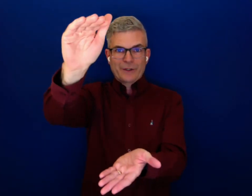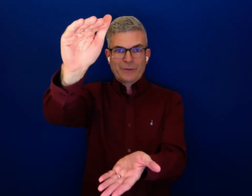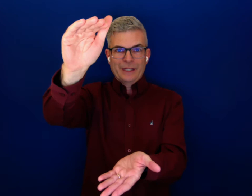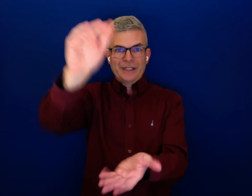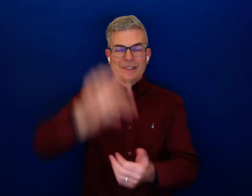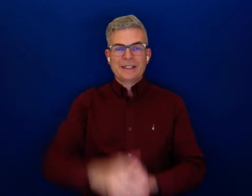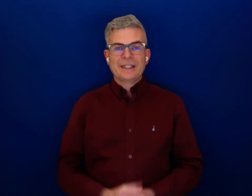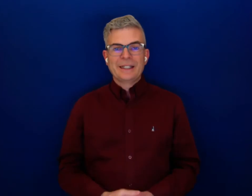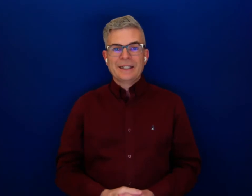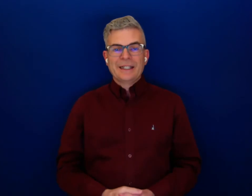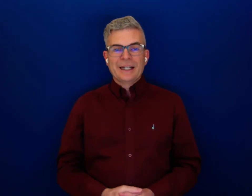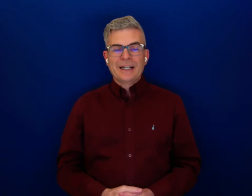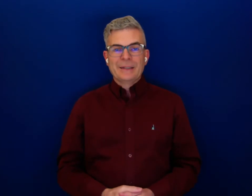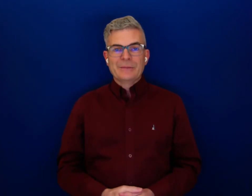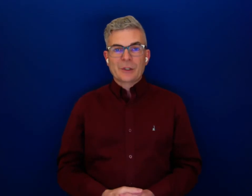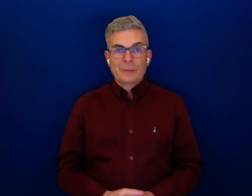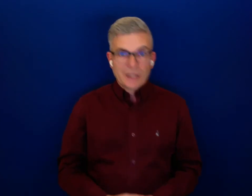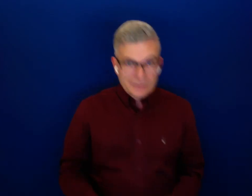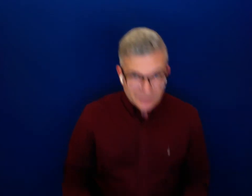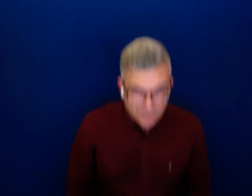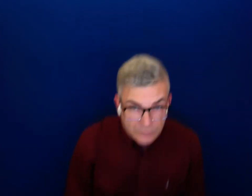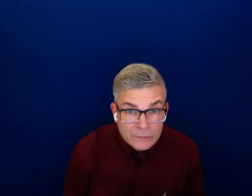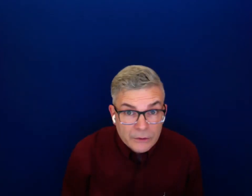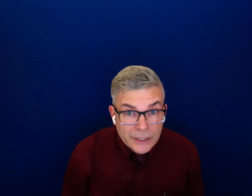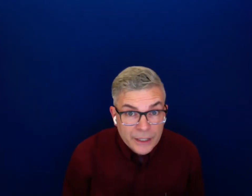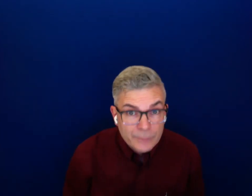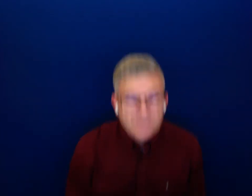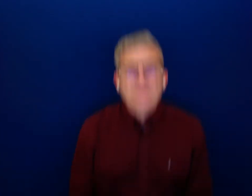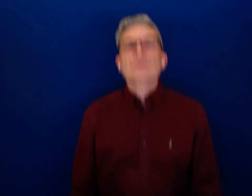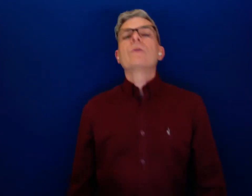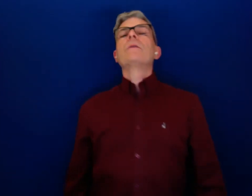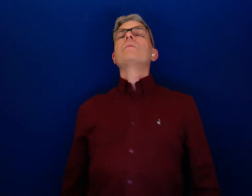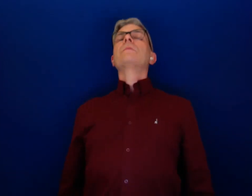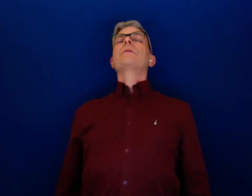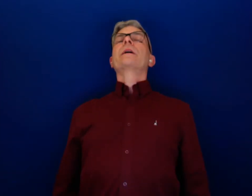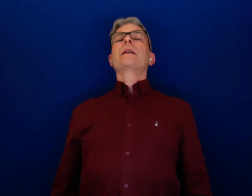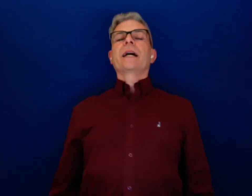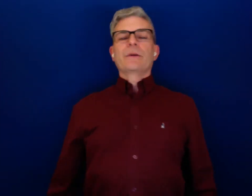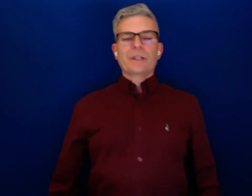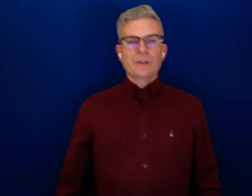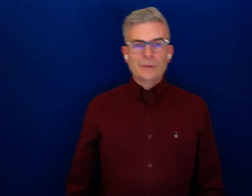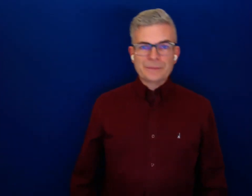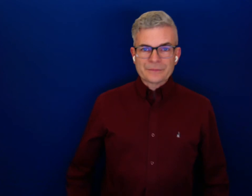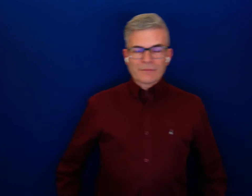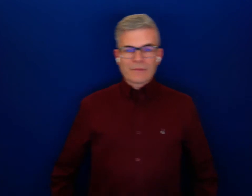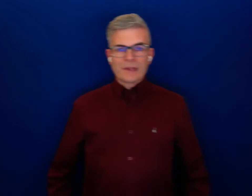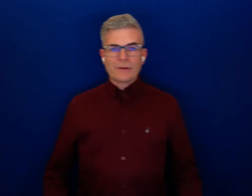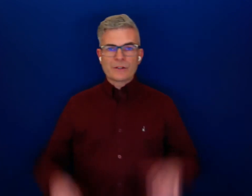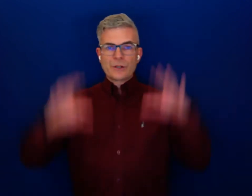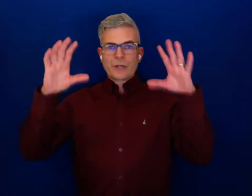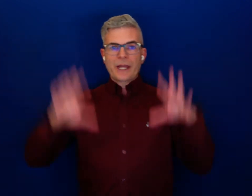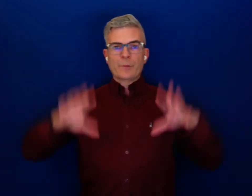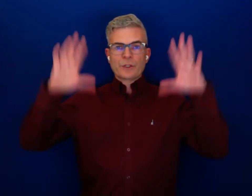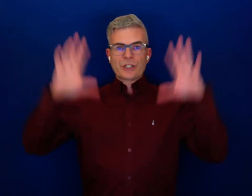me. So I'm not, you know, looking up at you or looking down at you. There's no camera shake